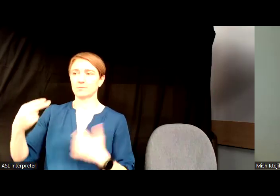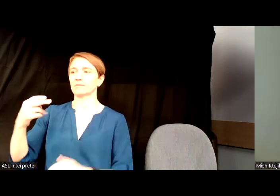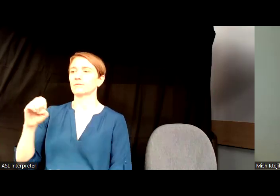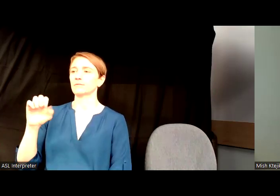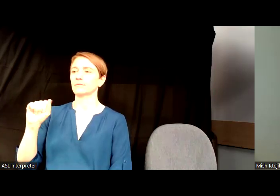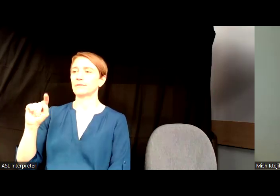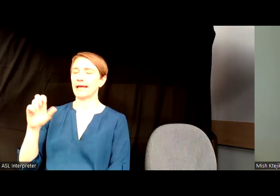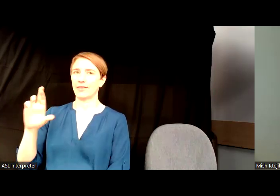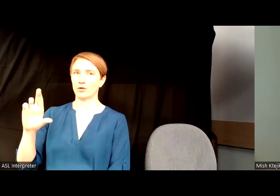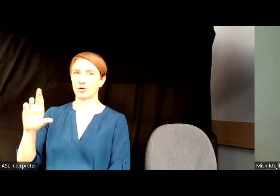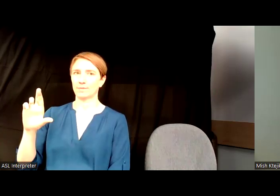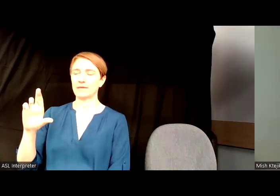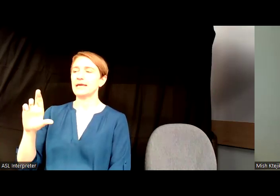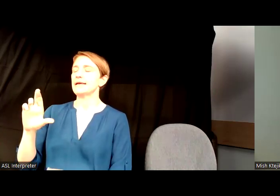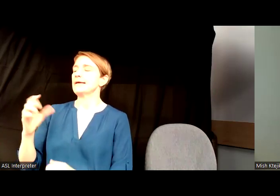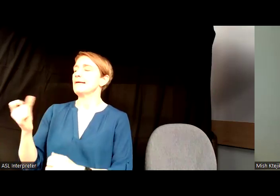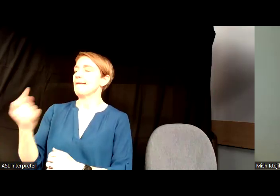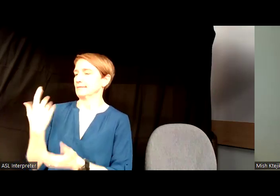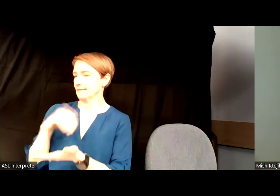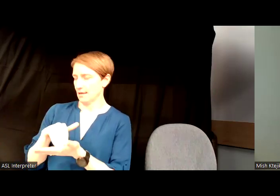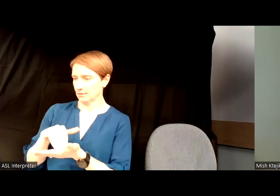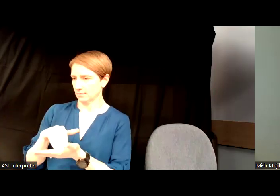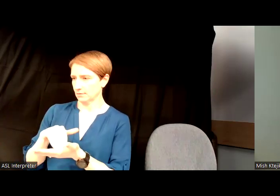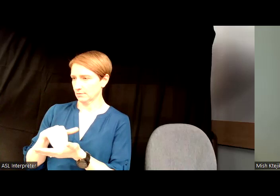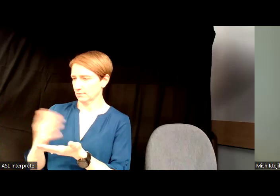Can I ask you to ask your question again, please?